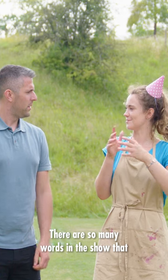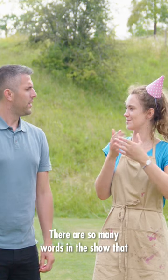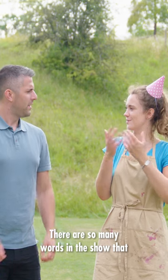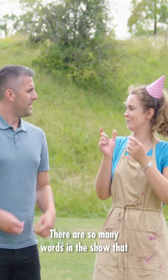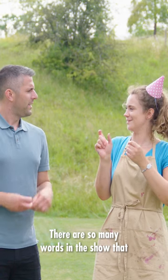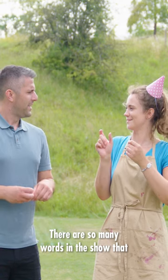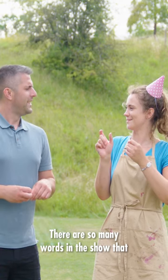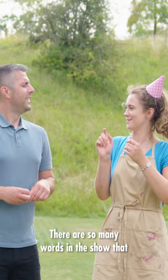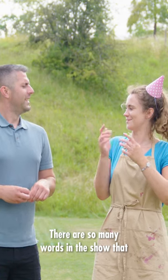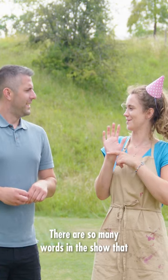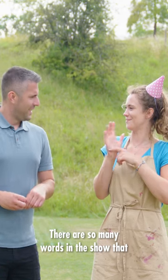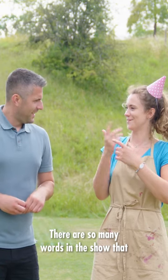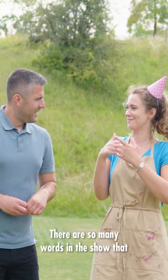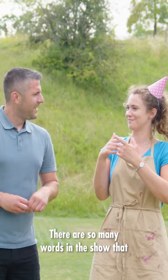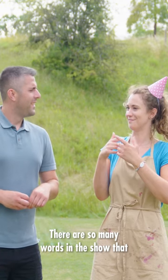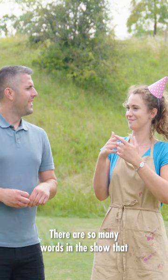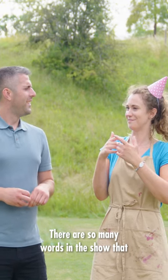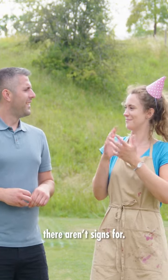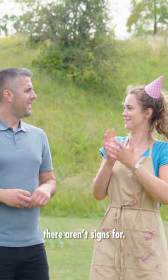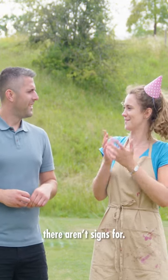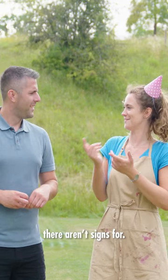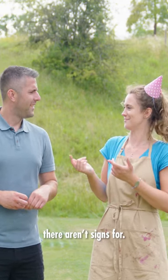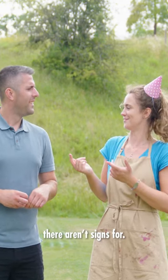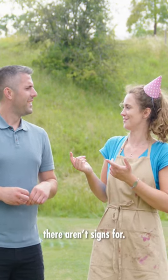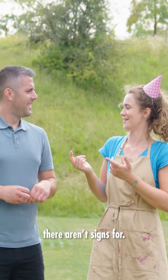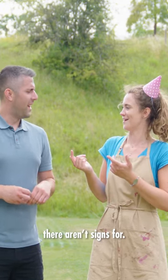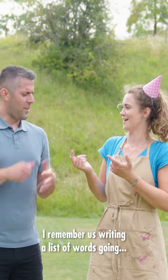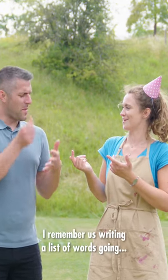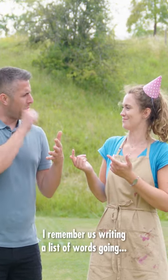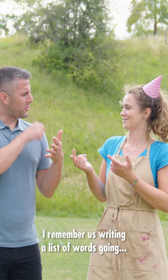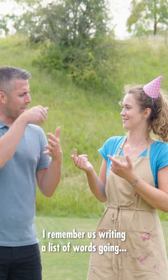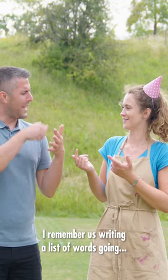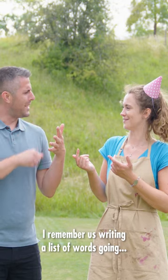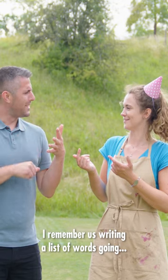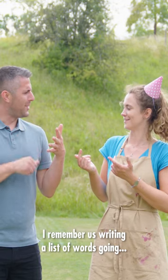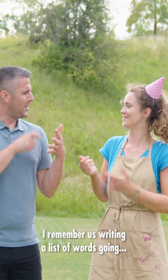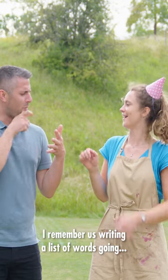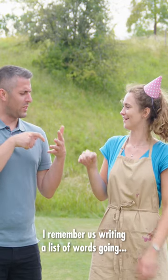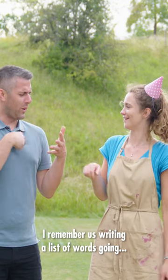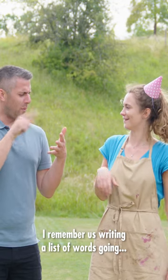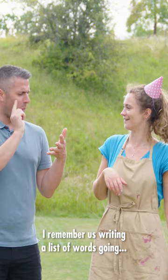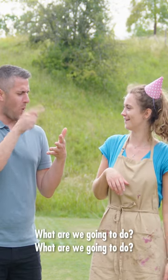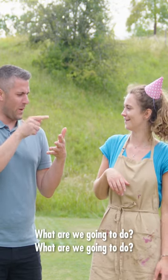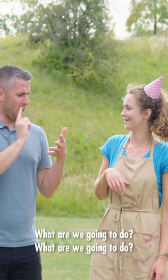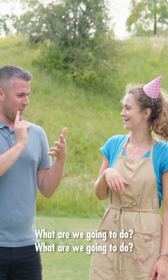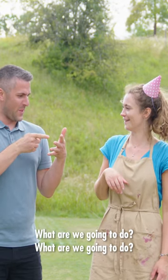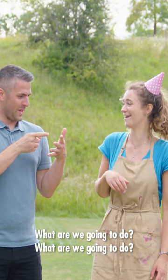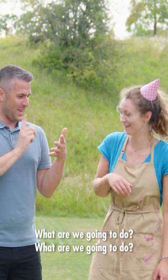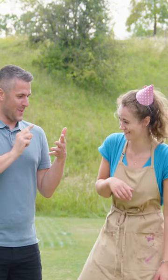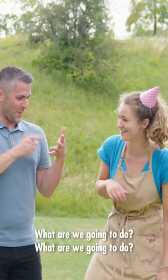There's so many words in the show that there aren't signs for. I remember us writing a list. Yeah. Words going, what are we going to do? What are we going to do? What are we